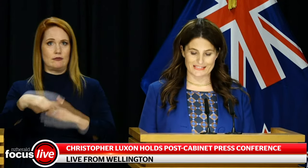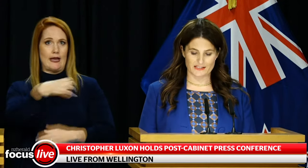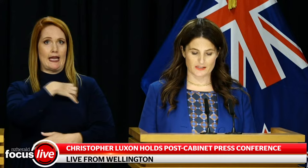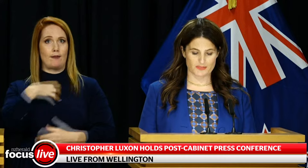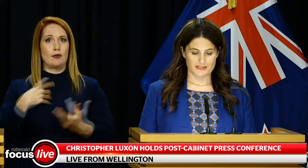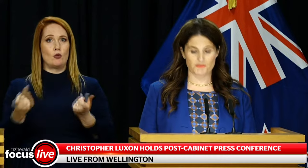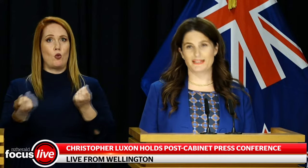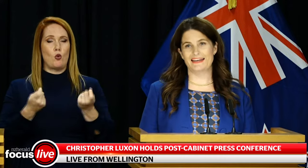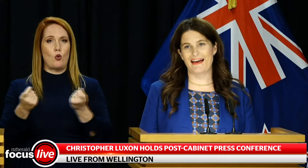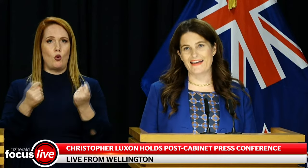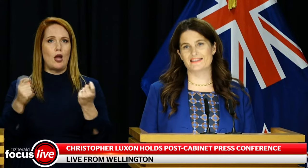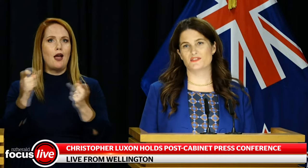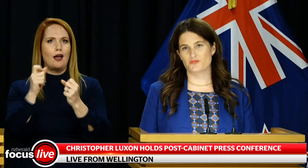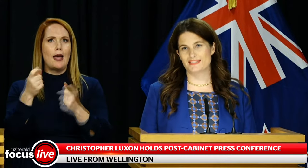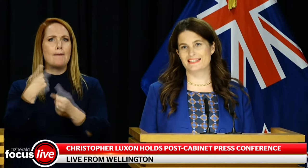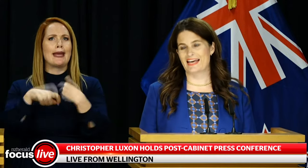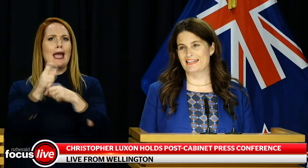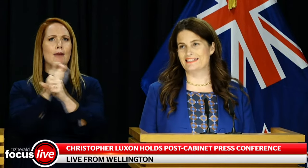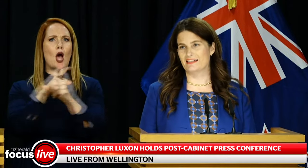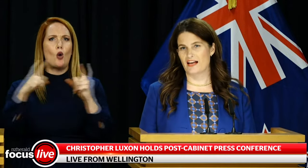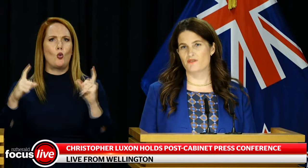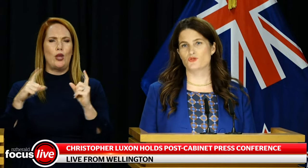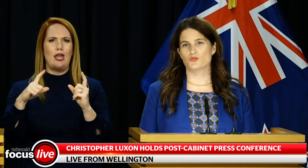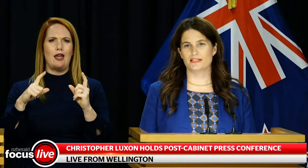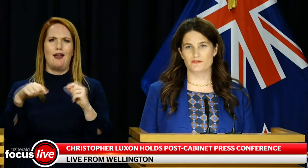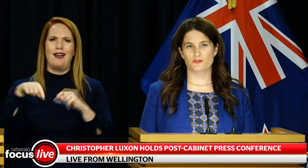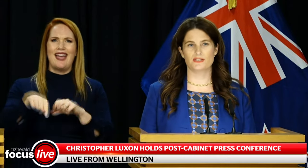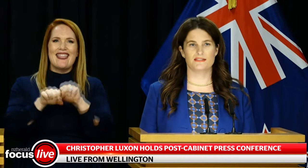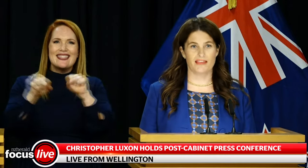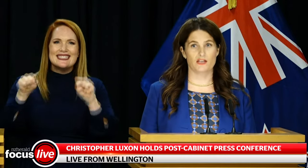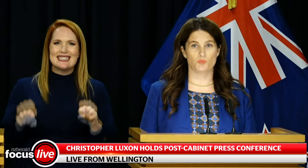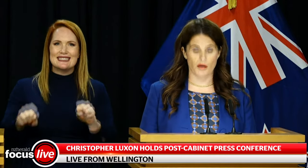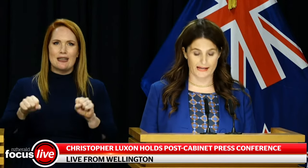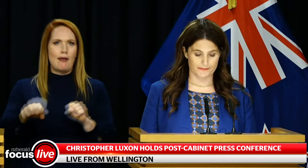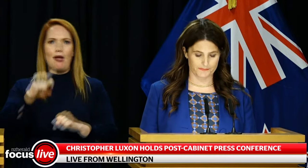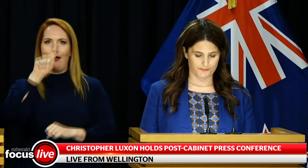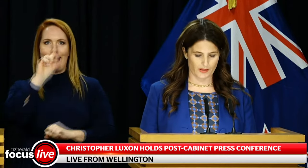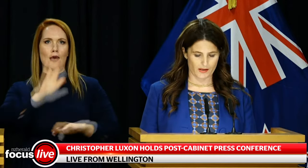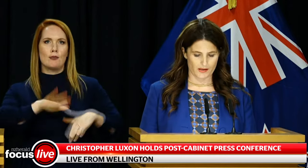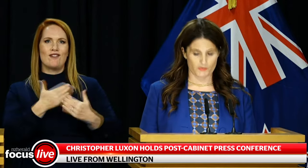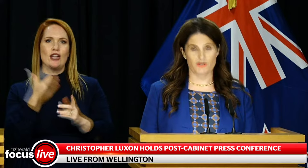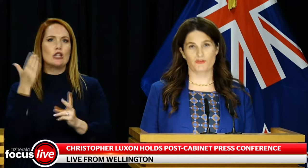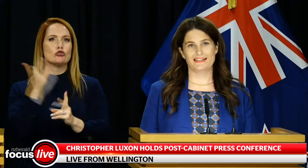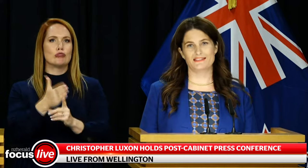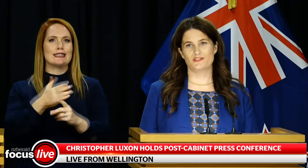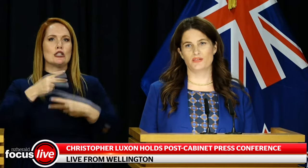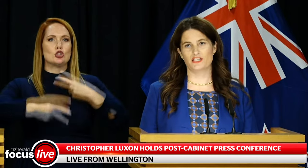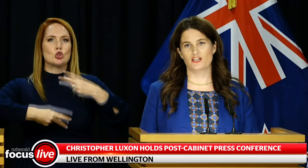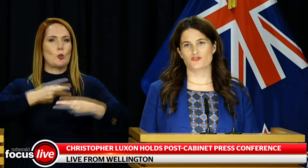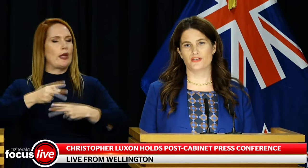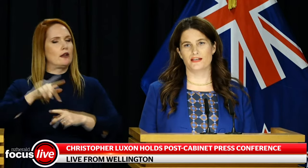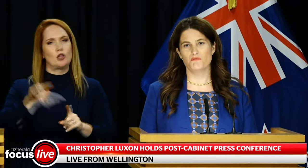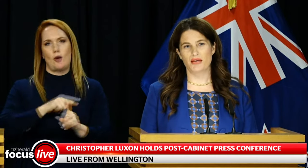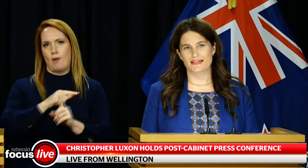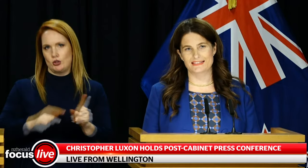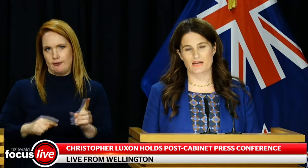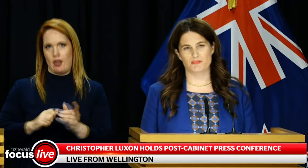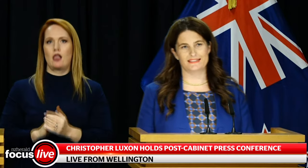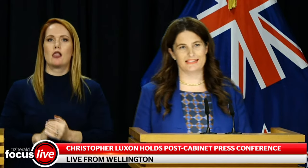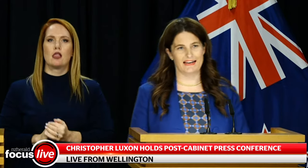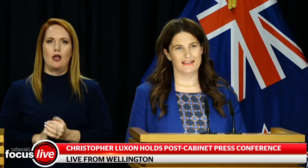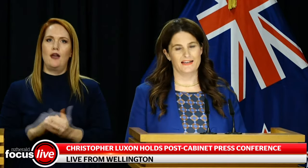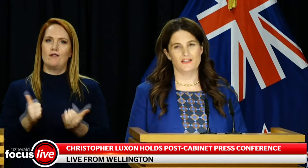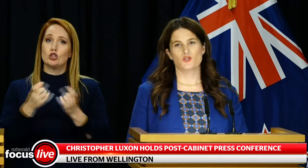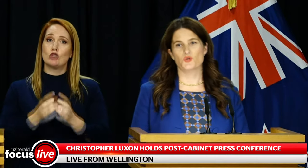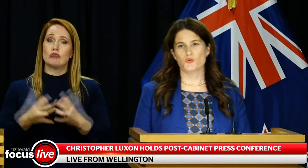that their systems simply aren't sophisticated enough to deliver it that way. We have released the regulatory impact